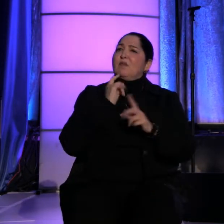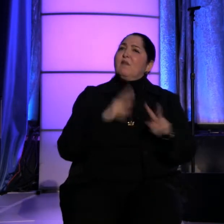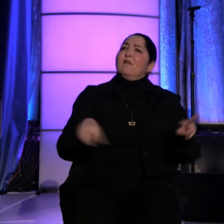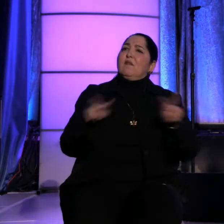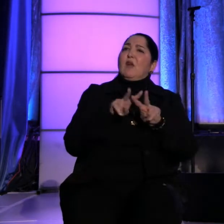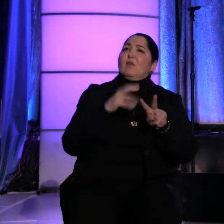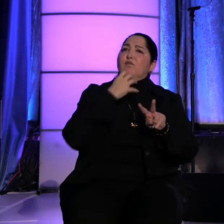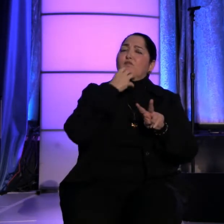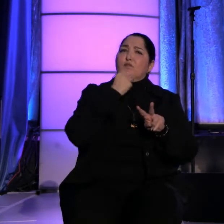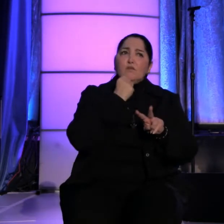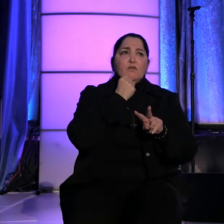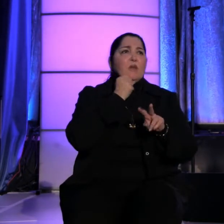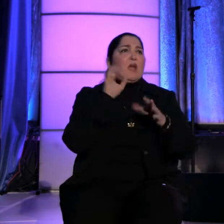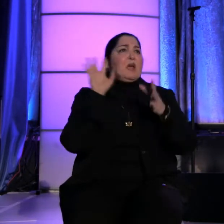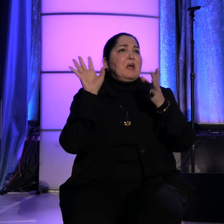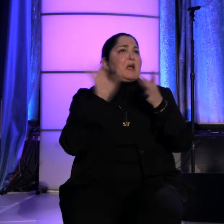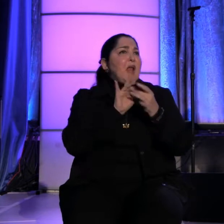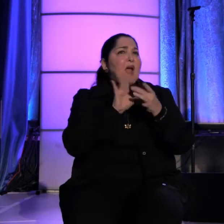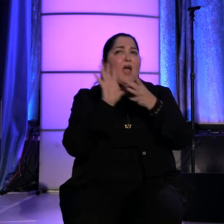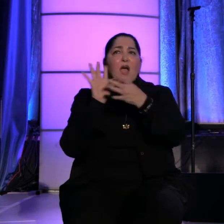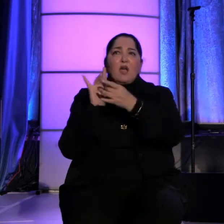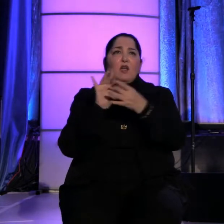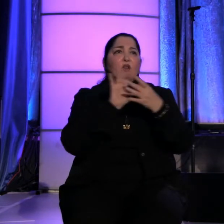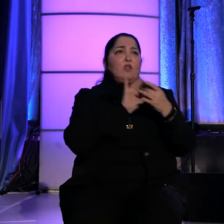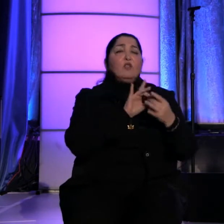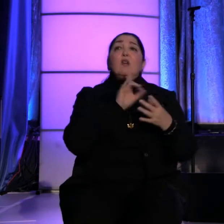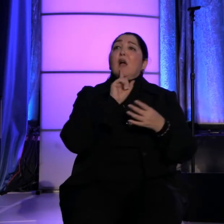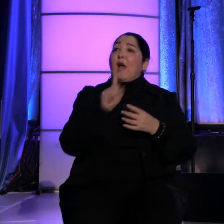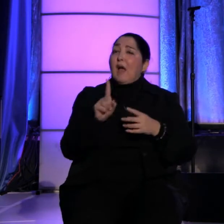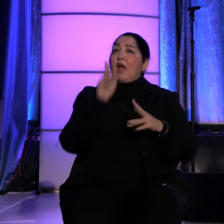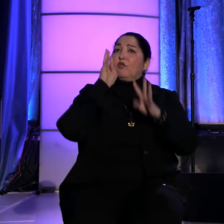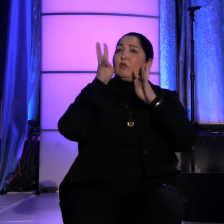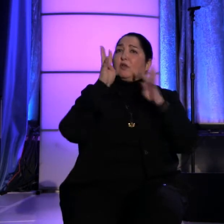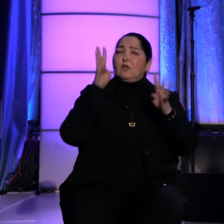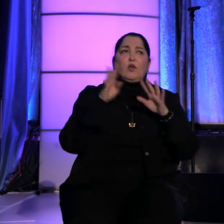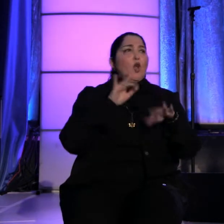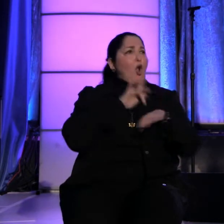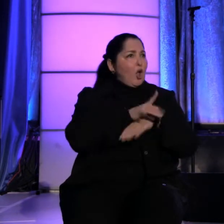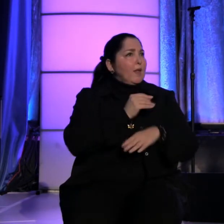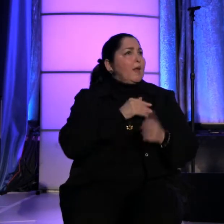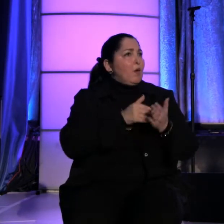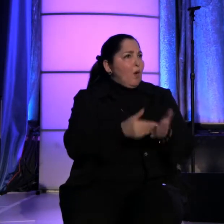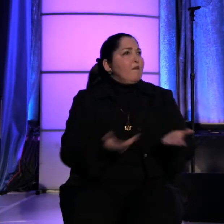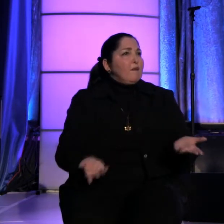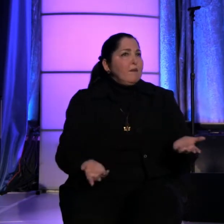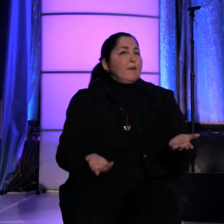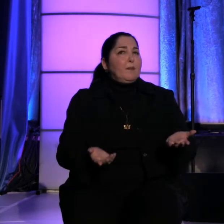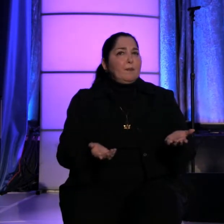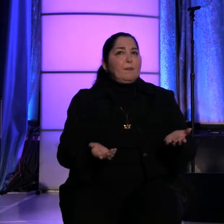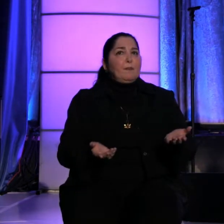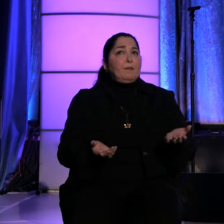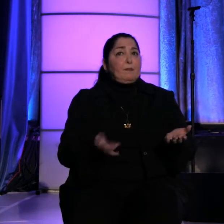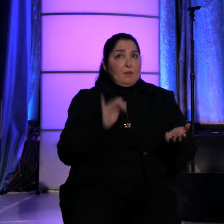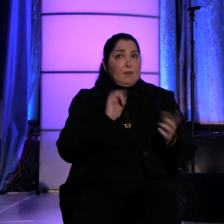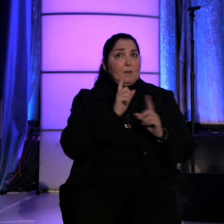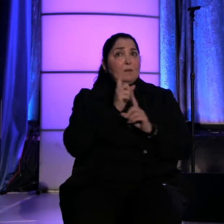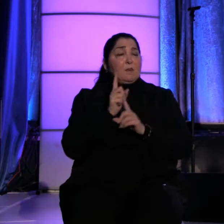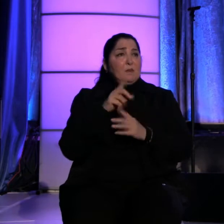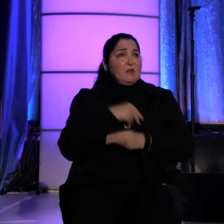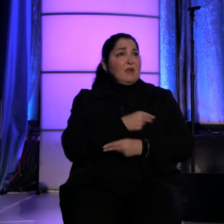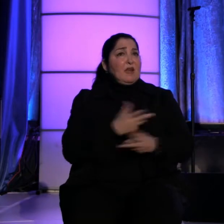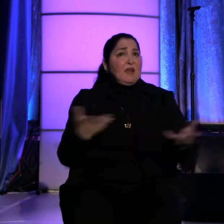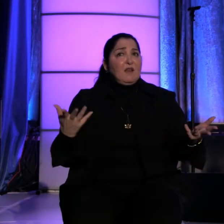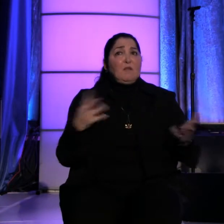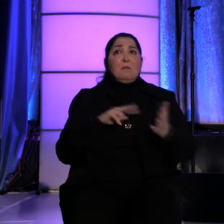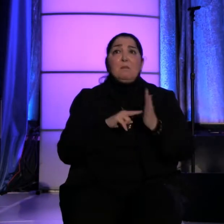of connection and of creativity early and often, because these are the moments that give life